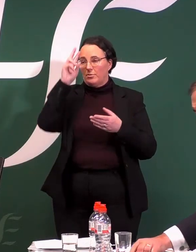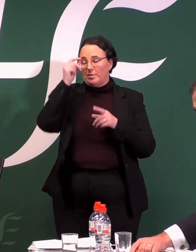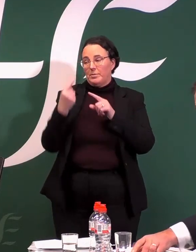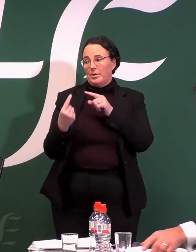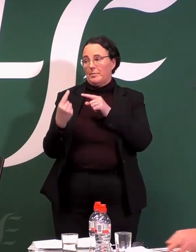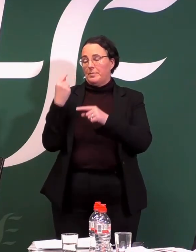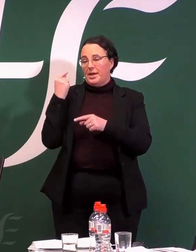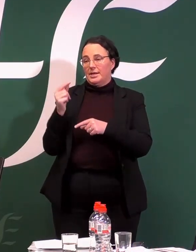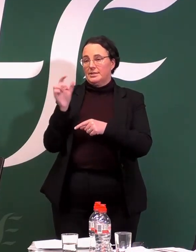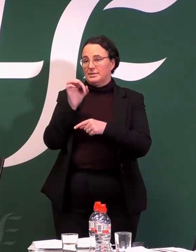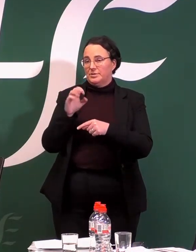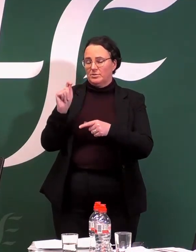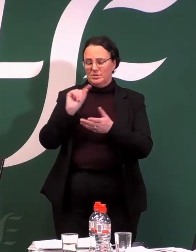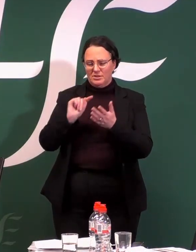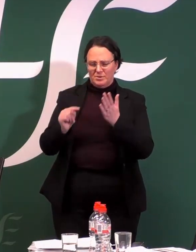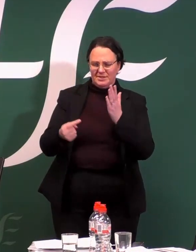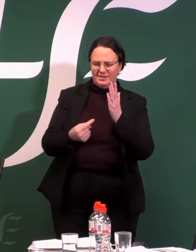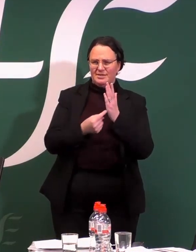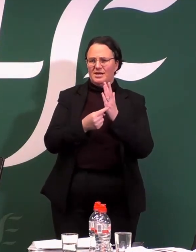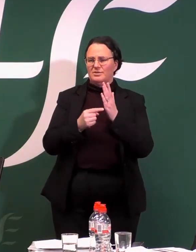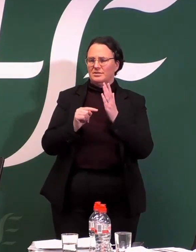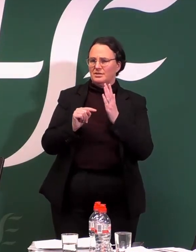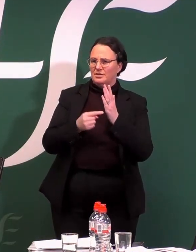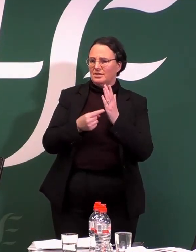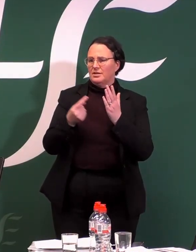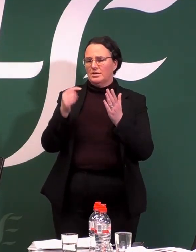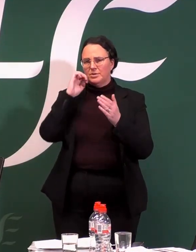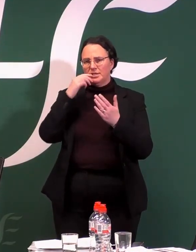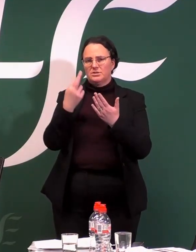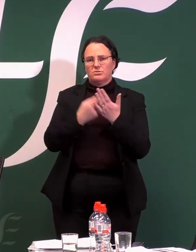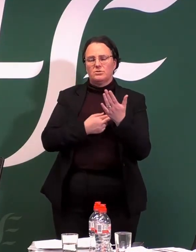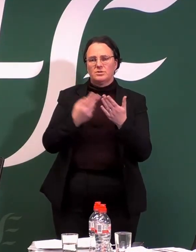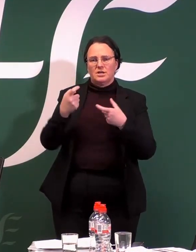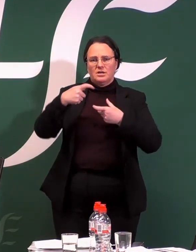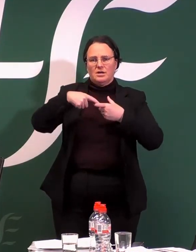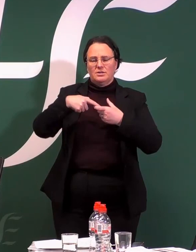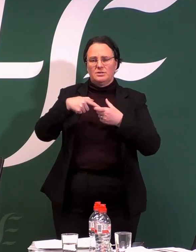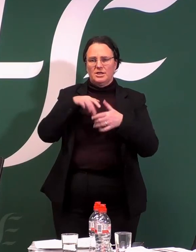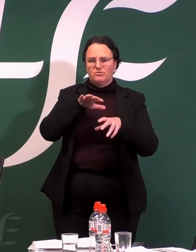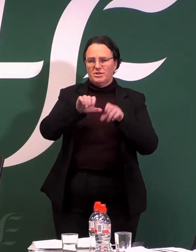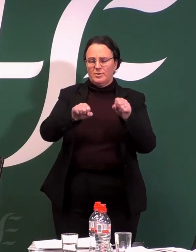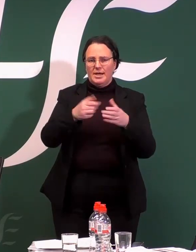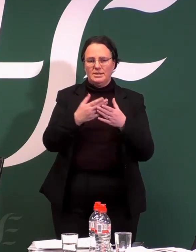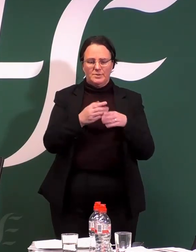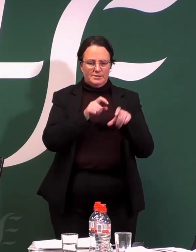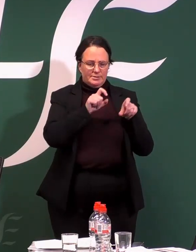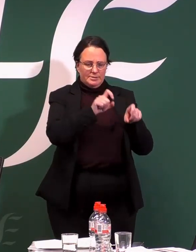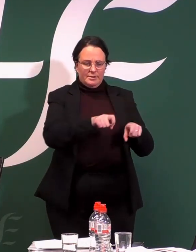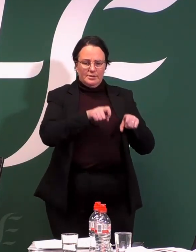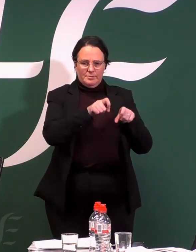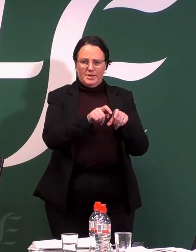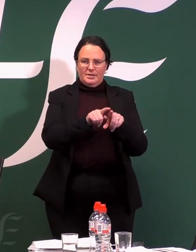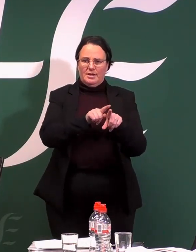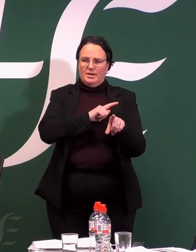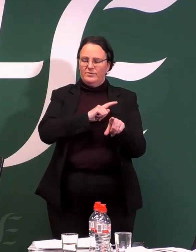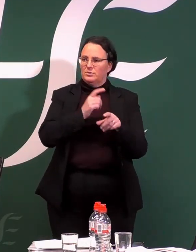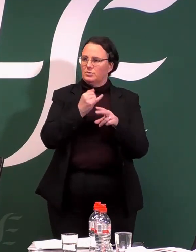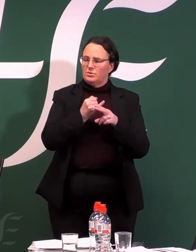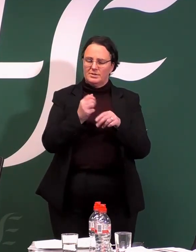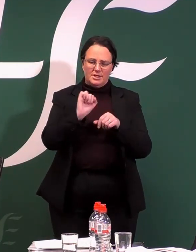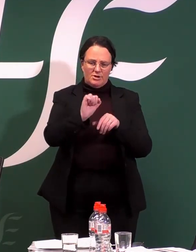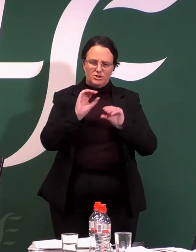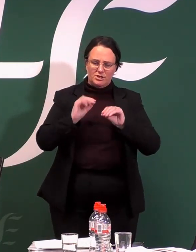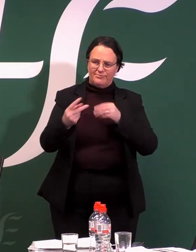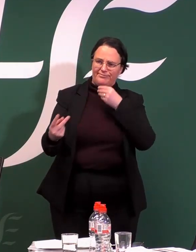were thousands of children, because of the rules that went to contact tracing, who had to go into isolation to be tested and whose education was